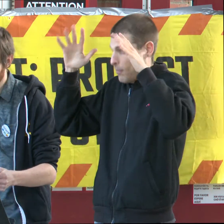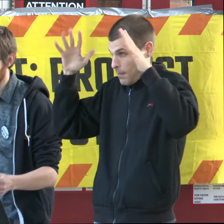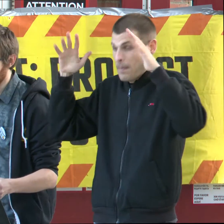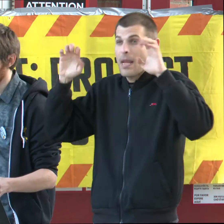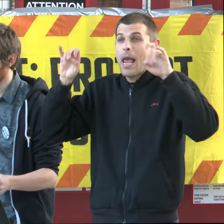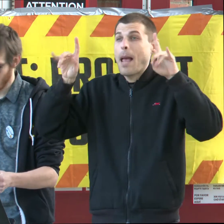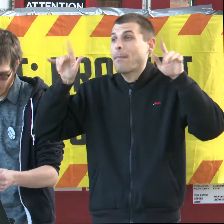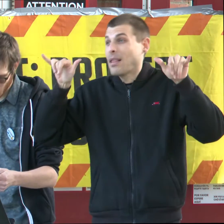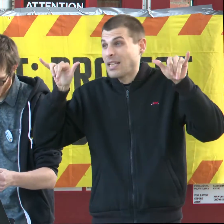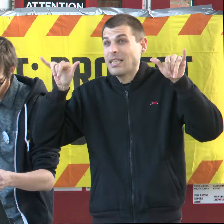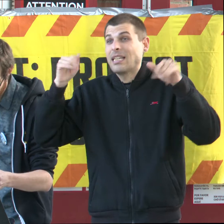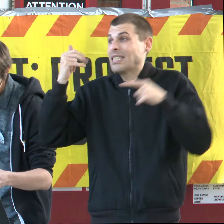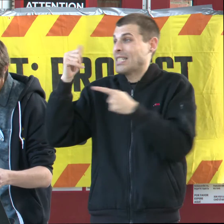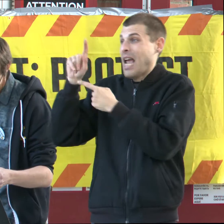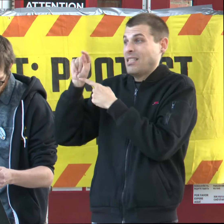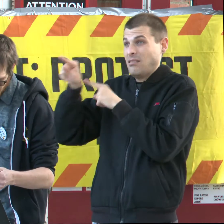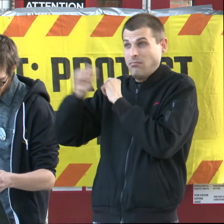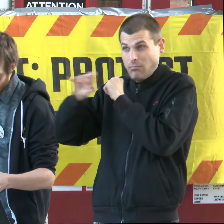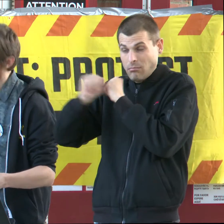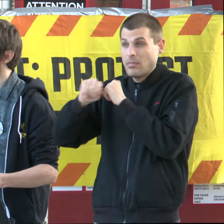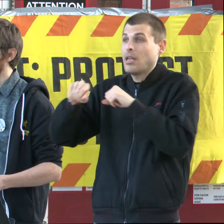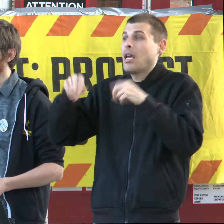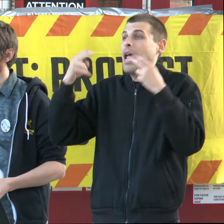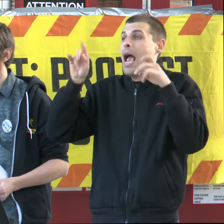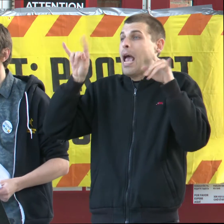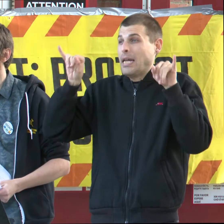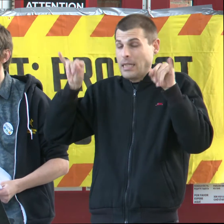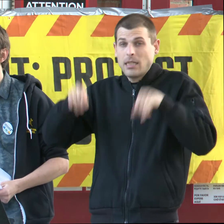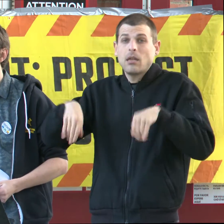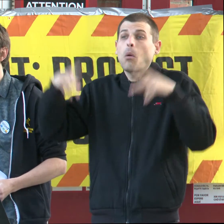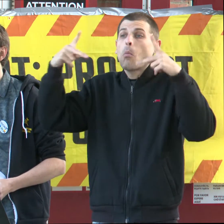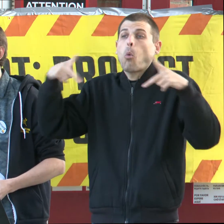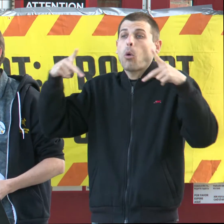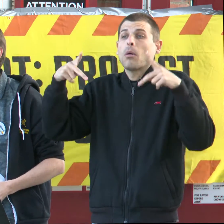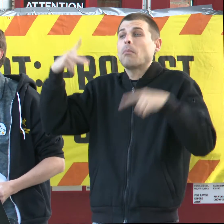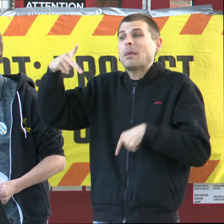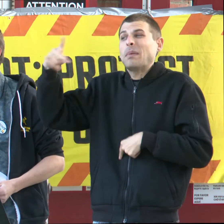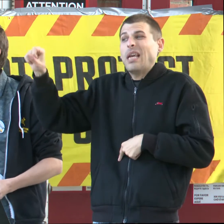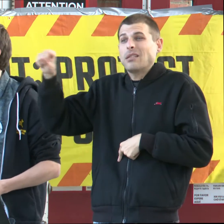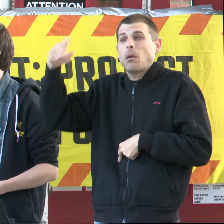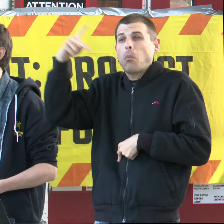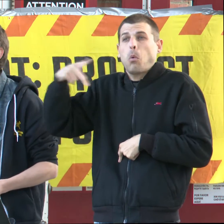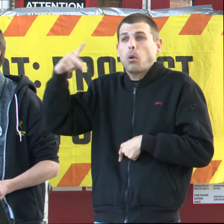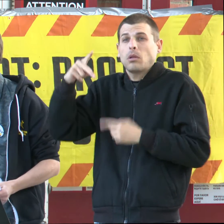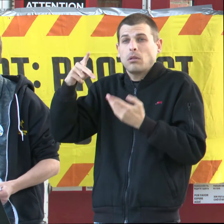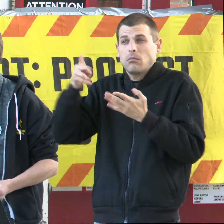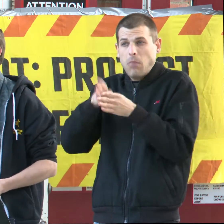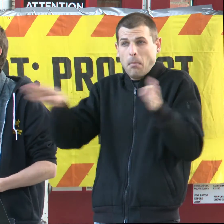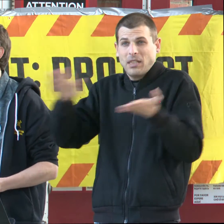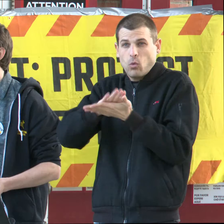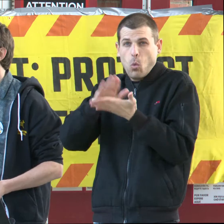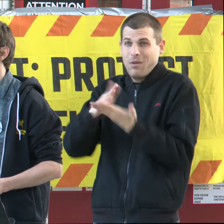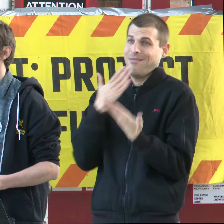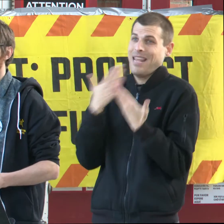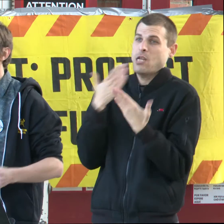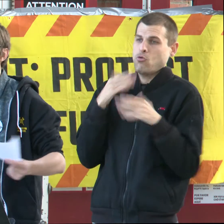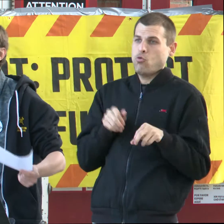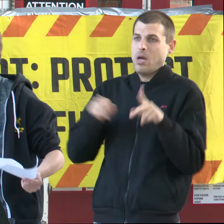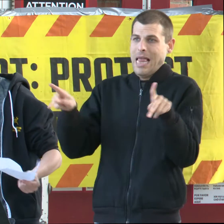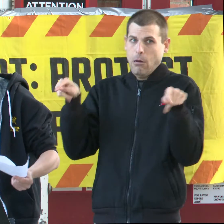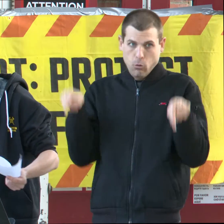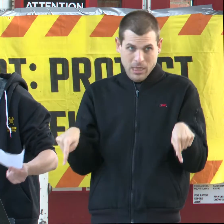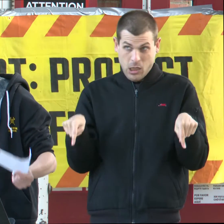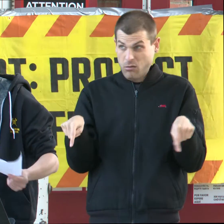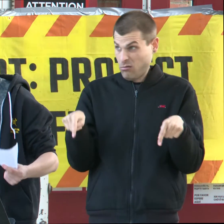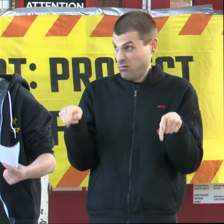Emily Geis putting out the social media, Maddie Mashker. I want to thank Portland Public Schools for allowing us to camp out today. This is the